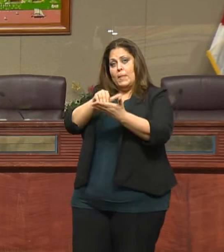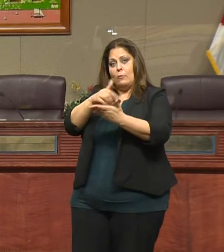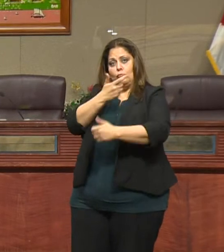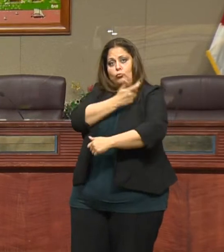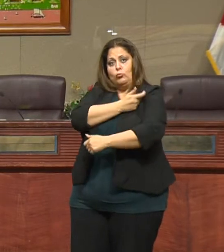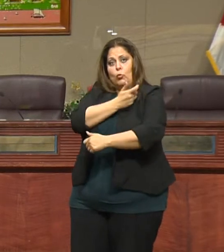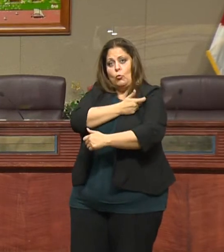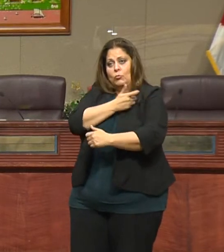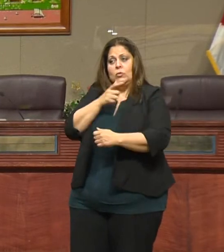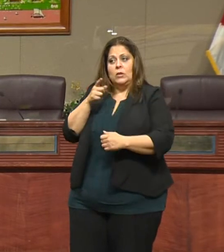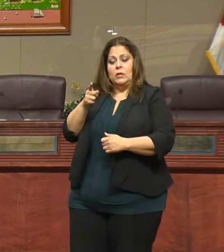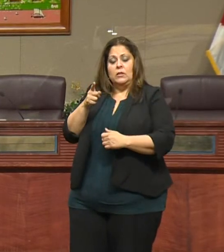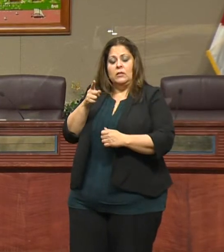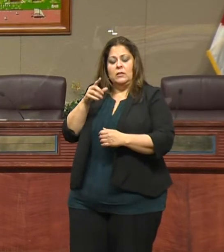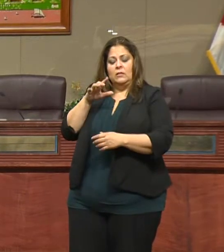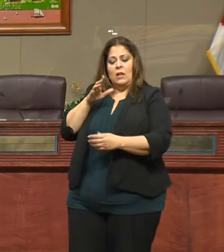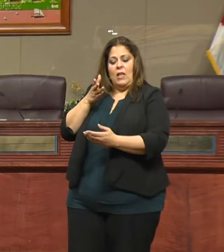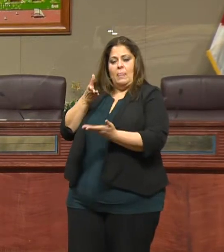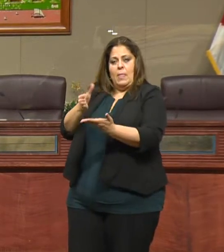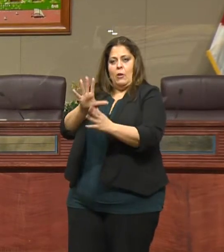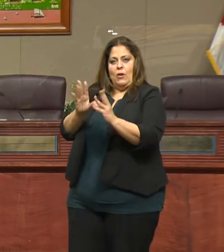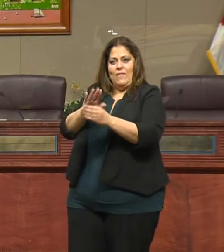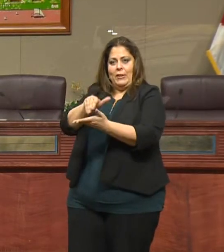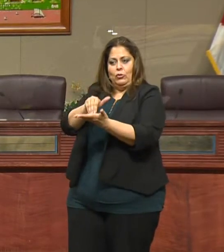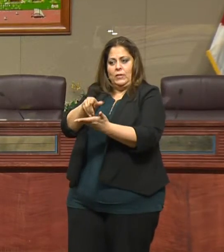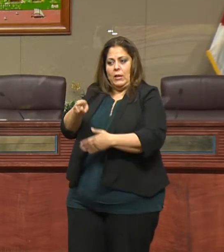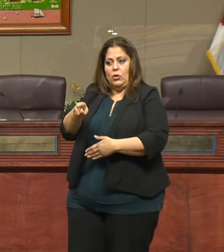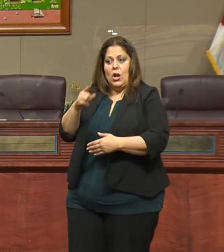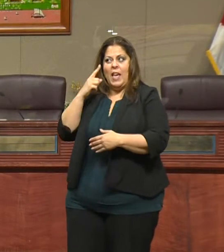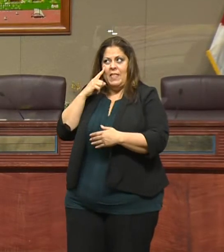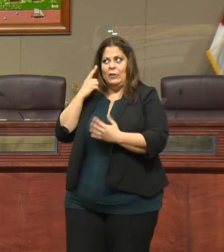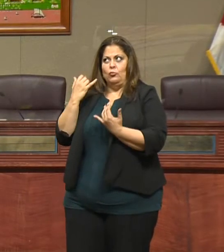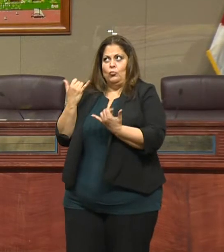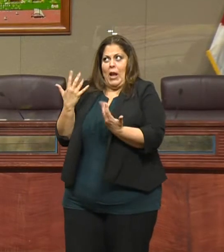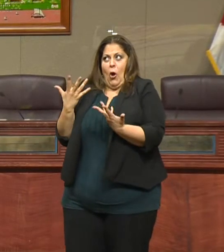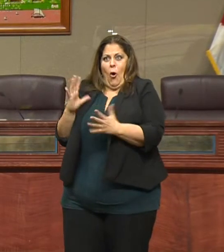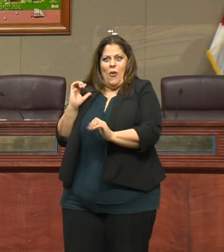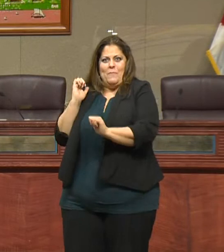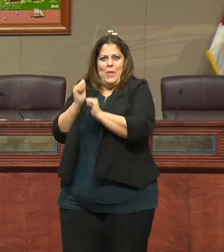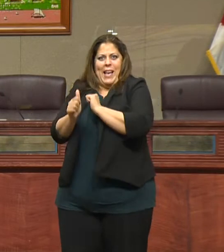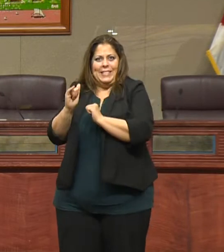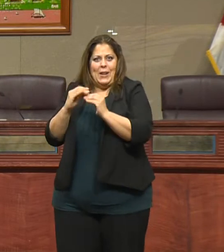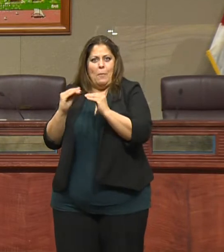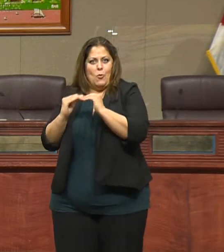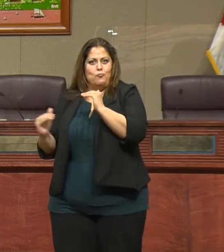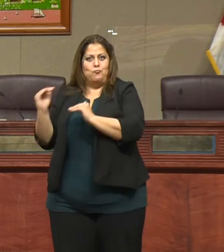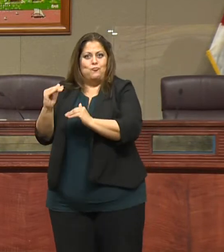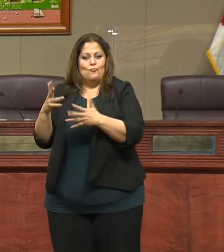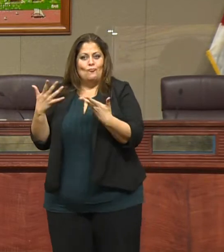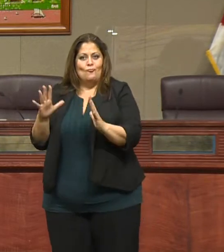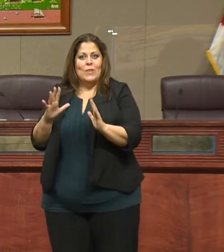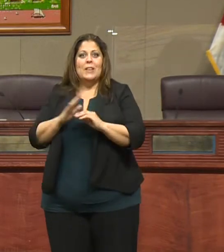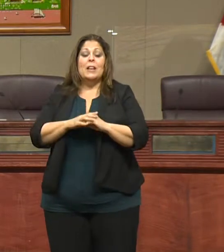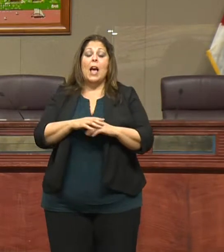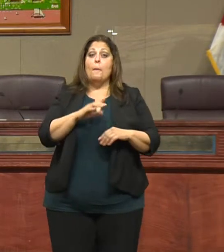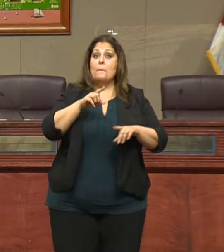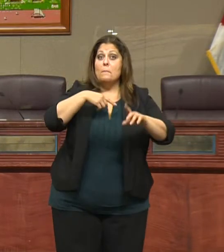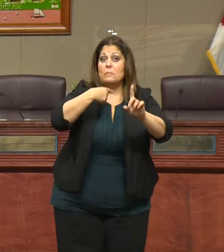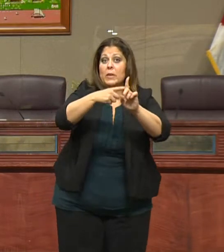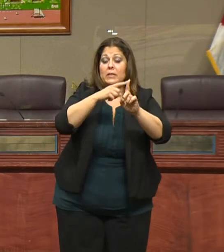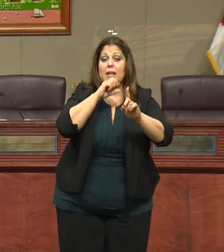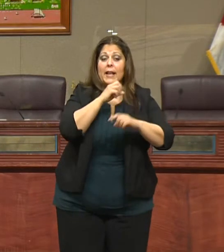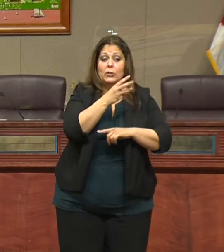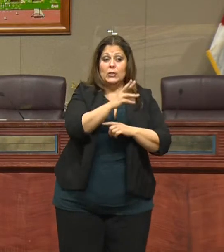doses administered at the Convention Center. I believe we already have, actually, as of today. And as a reminder, those 16 and 17-year-olds who